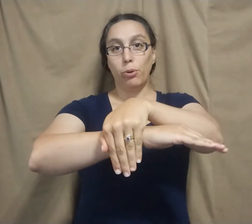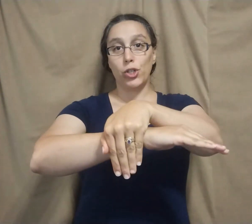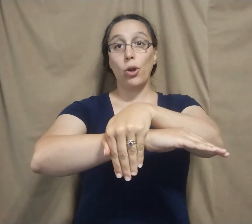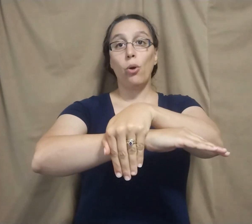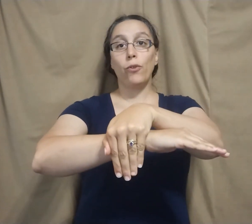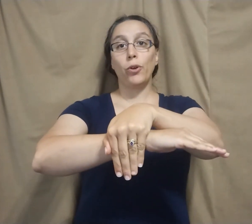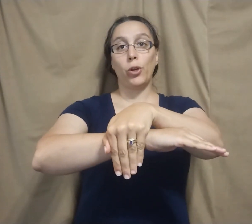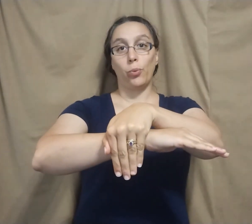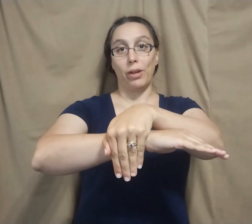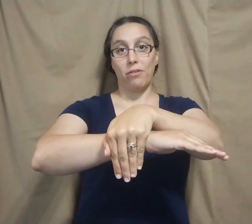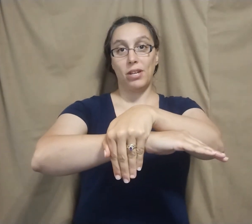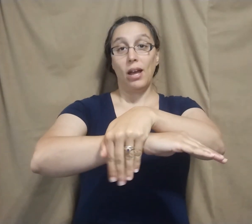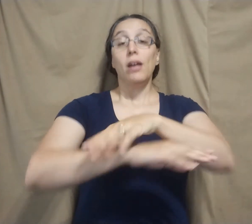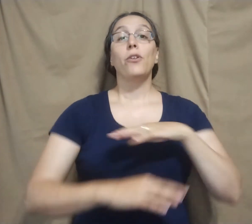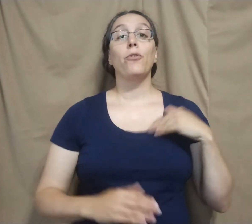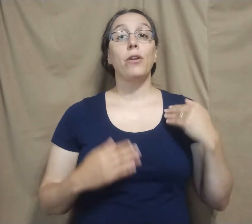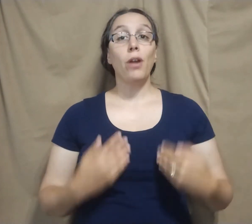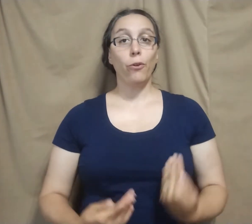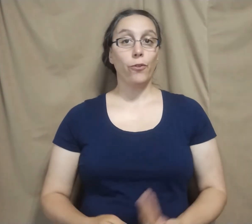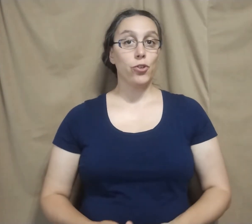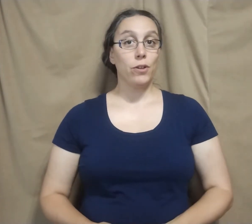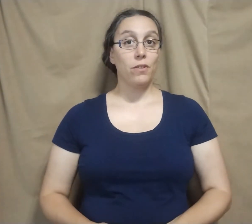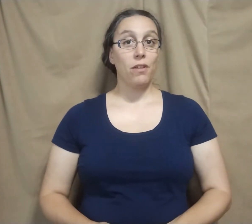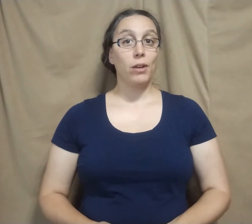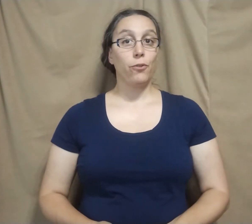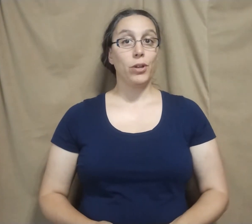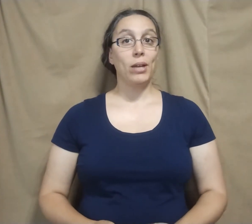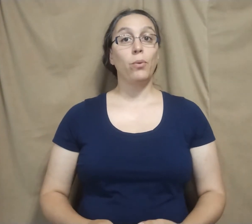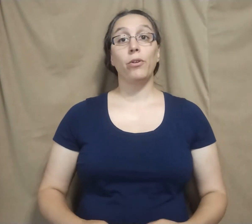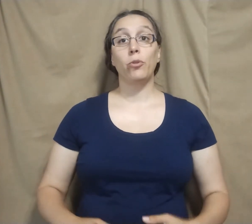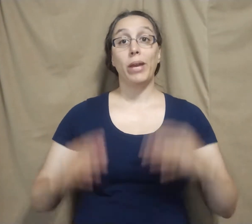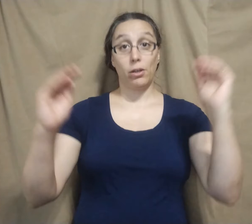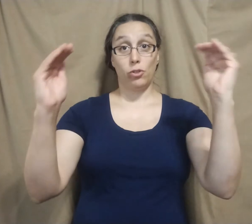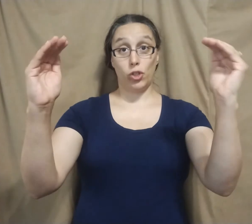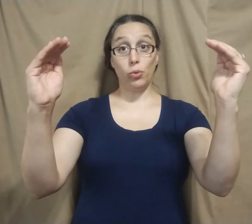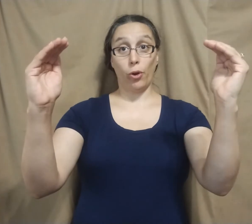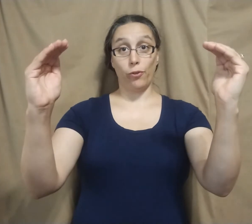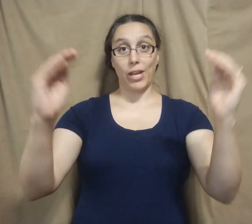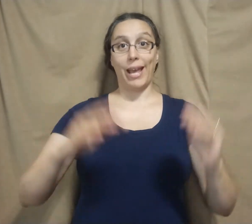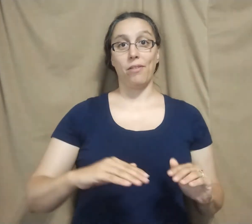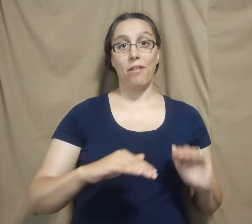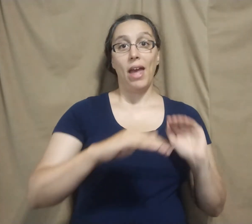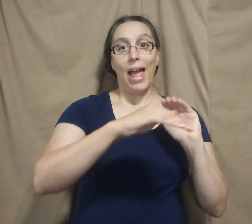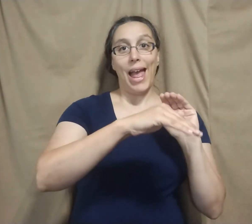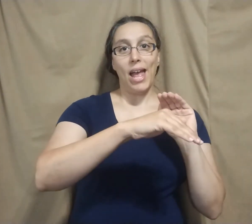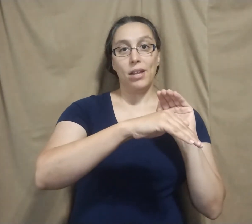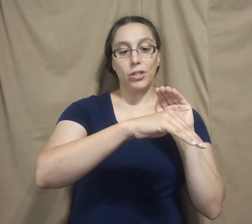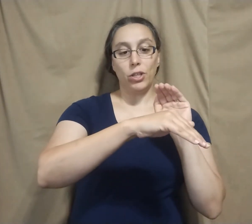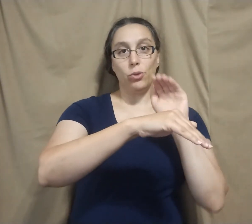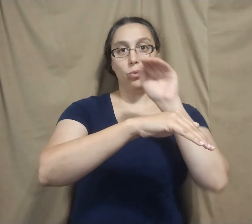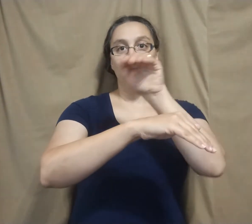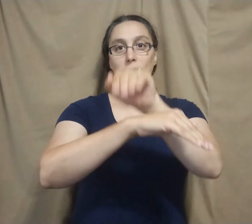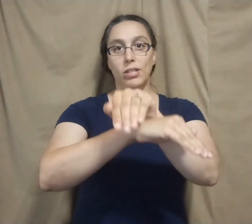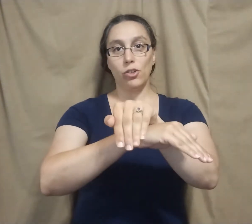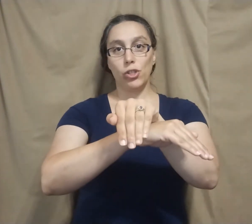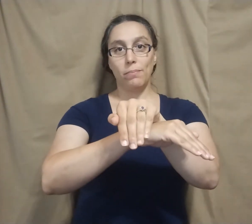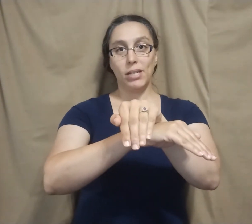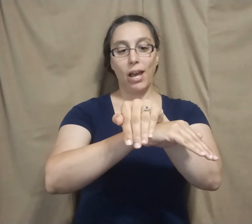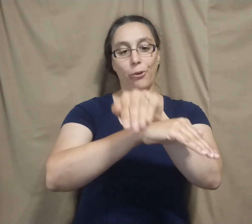it over your wrist. There's another version of the sign for night where you make two curved hands and you touch them together